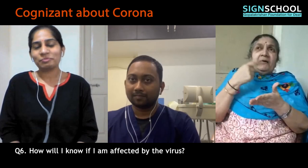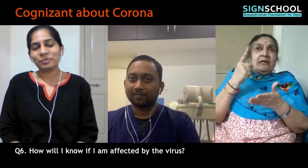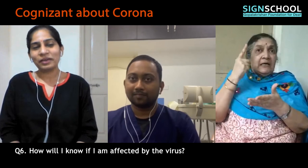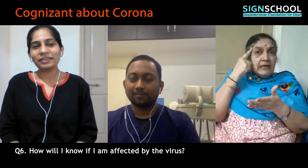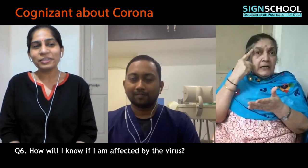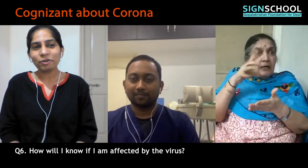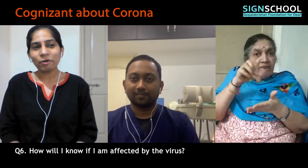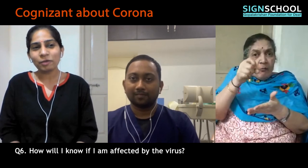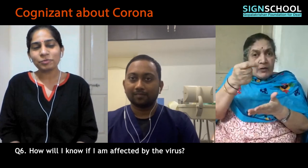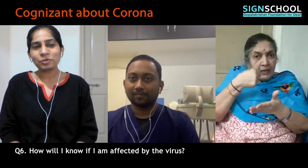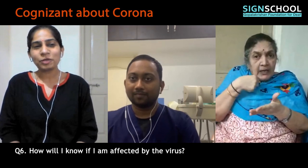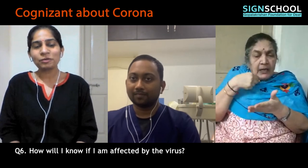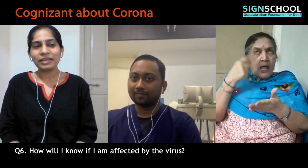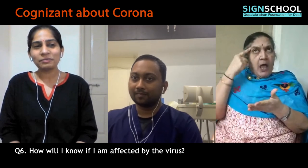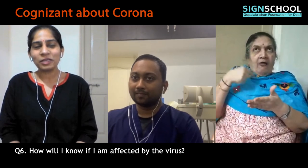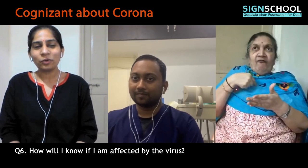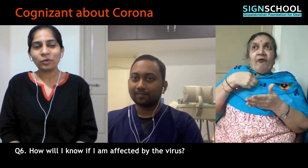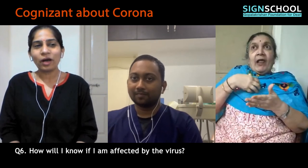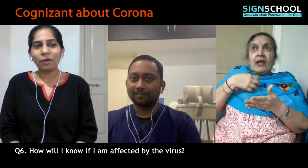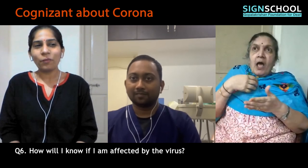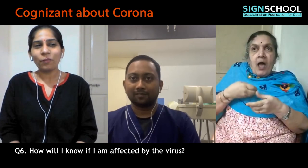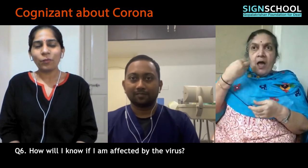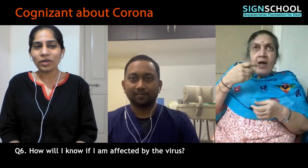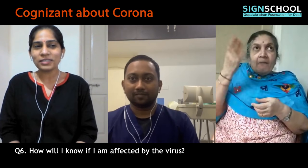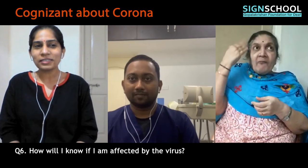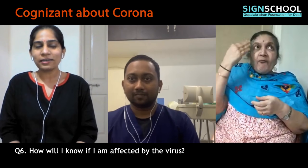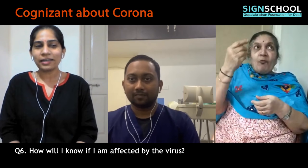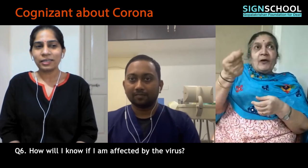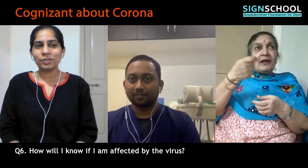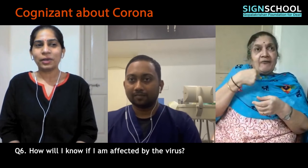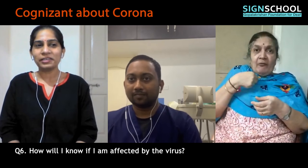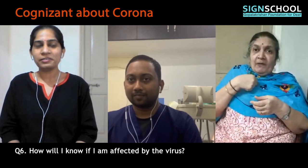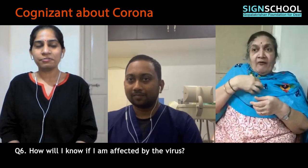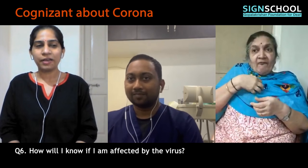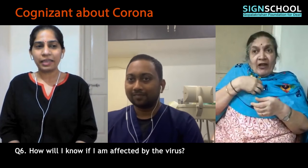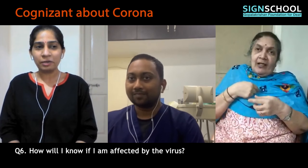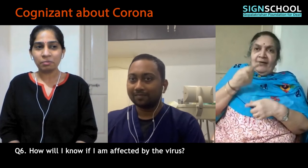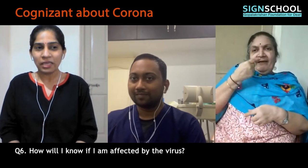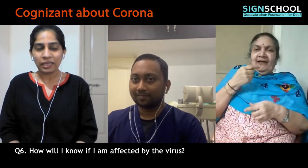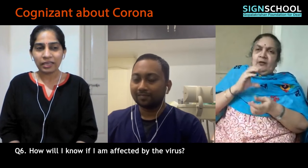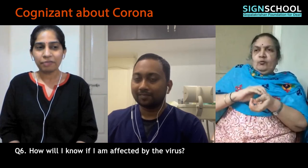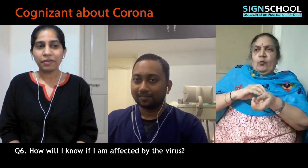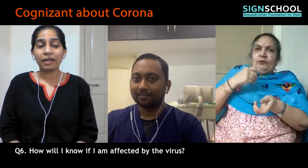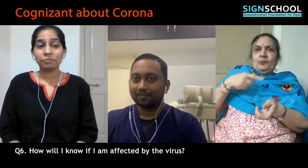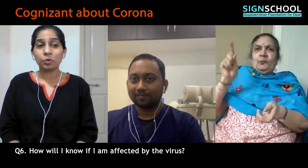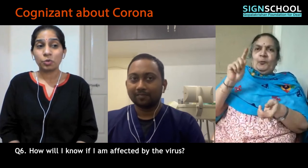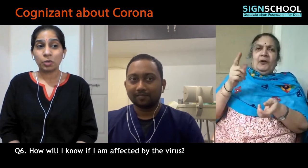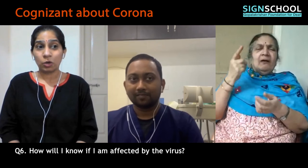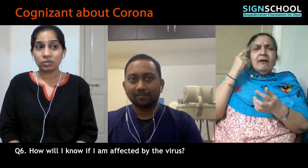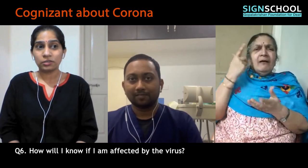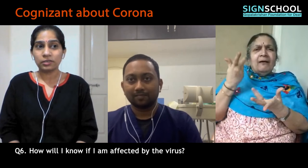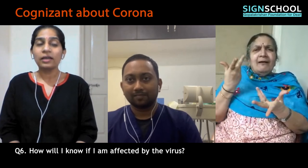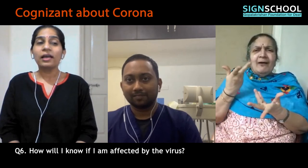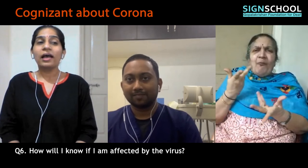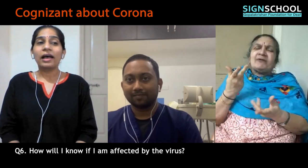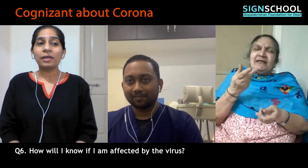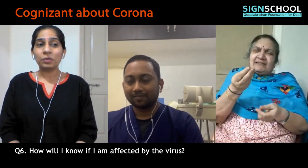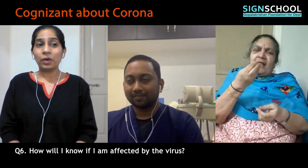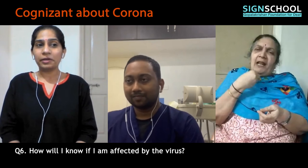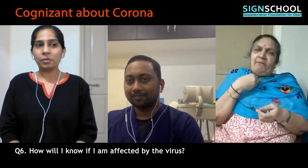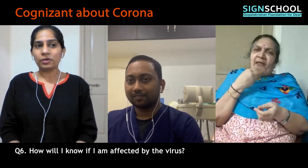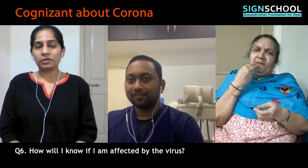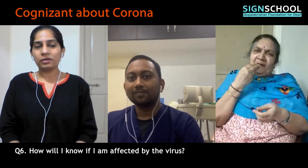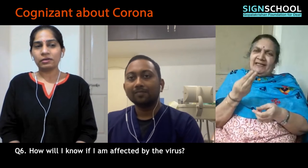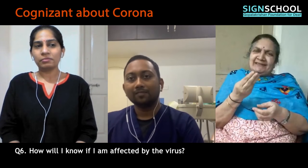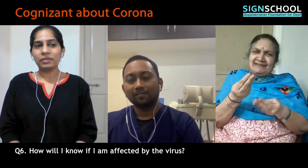and I need your help to let me know what is it that I need to identify in me if I have to go to a doctor and